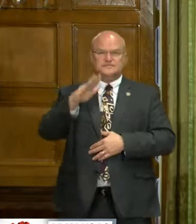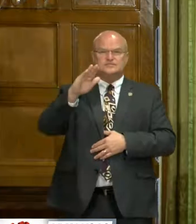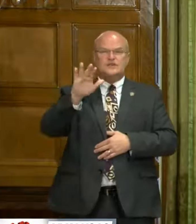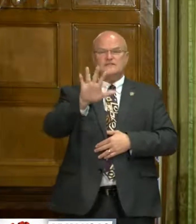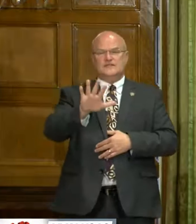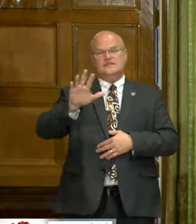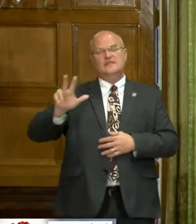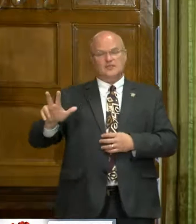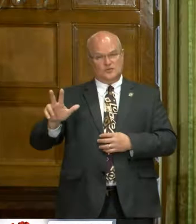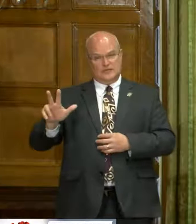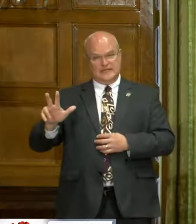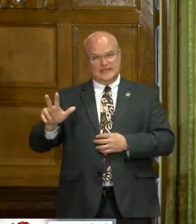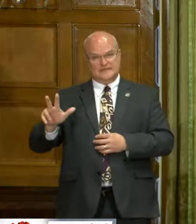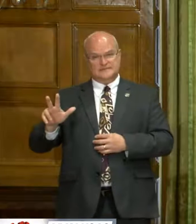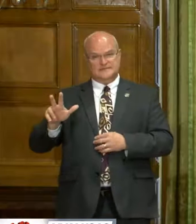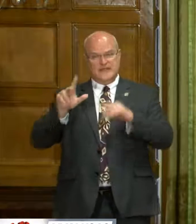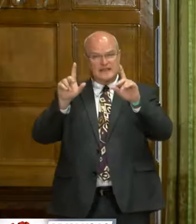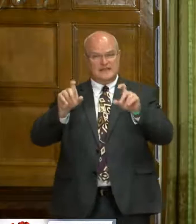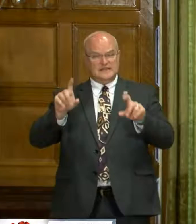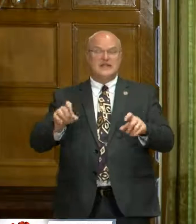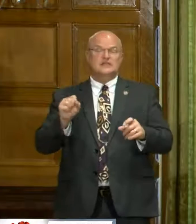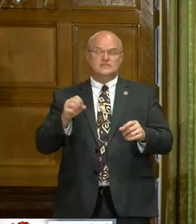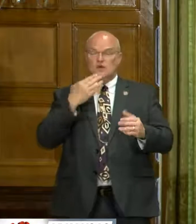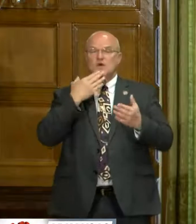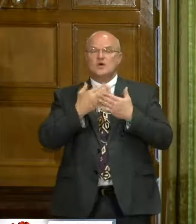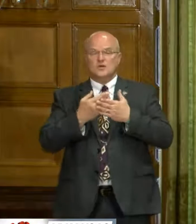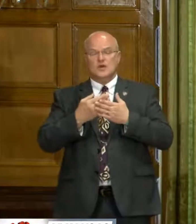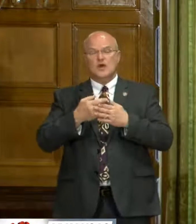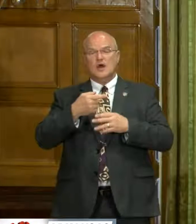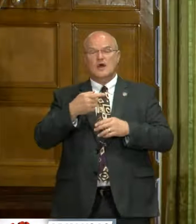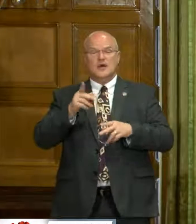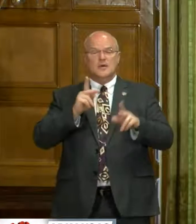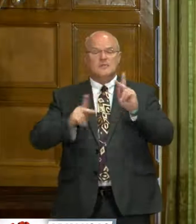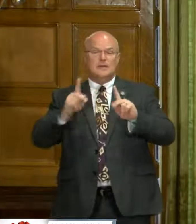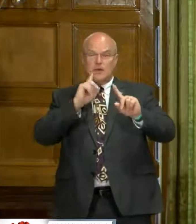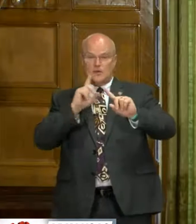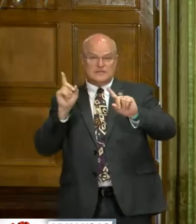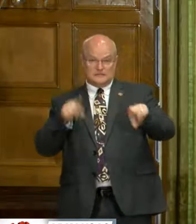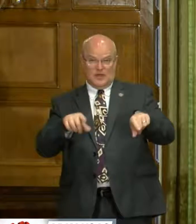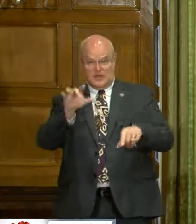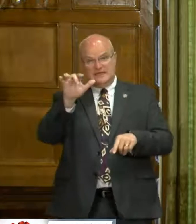to 53 in their tests. So there's a good public response.